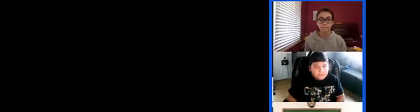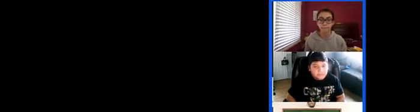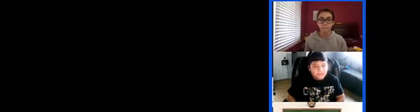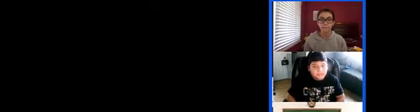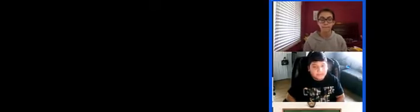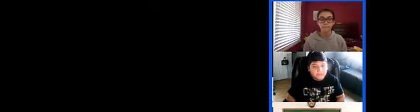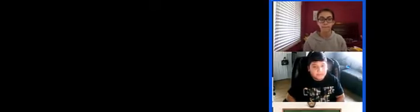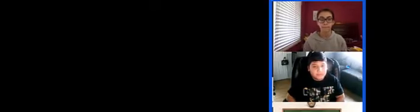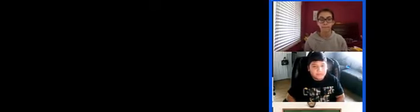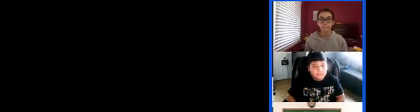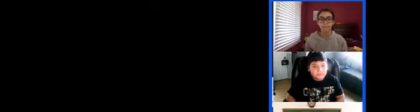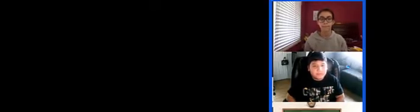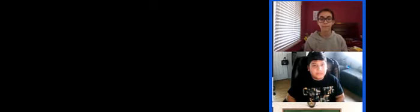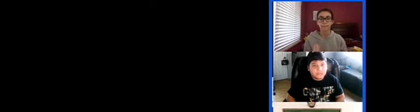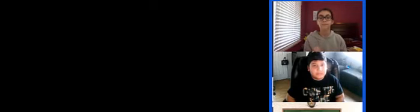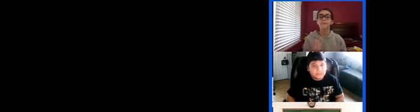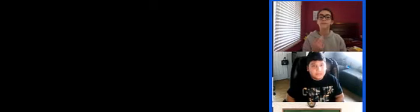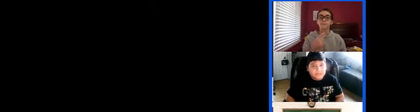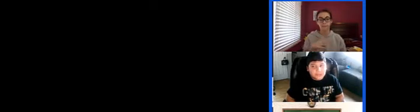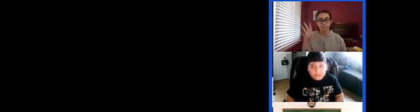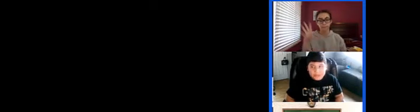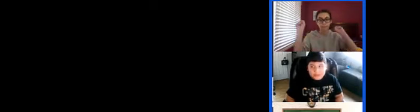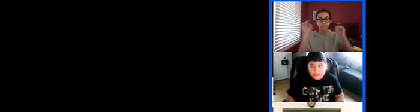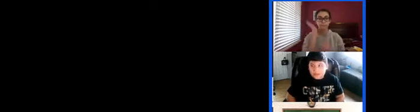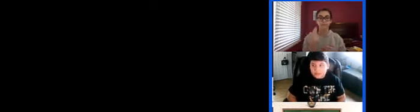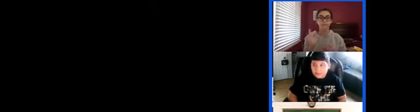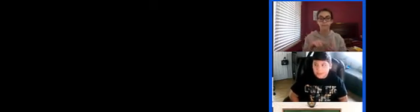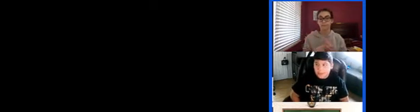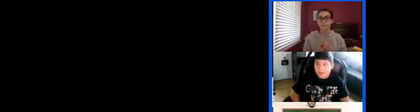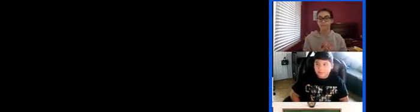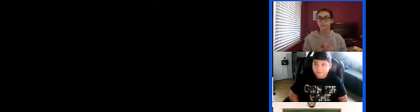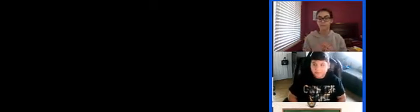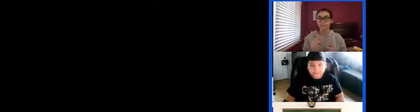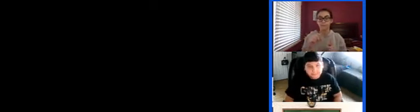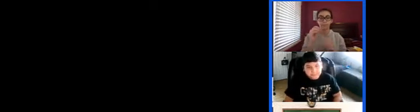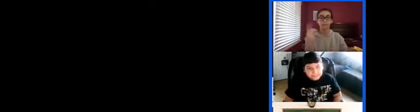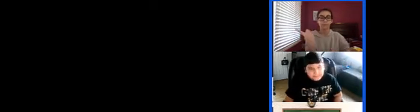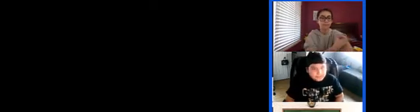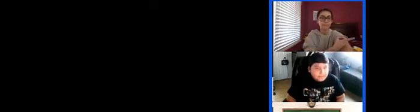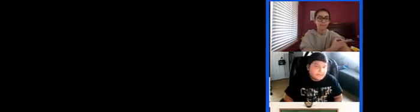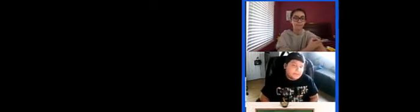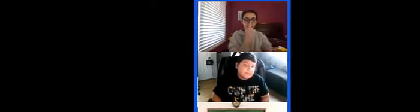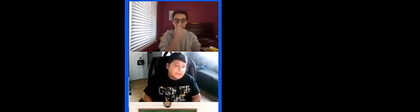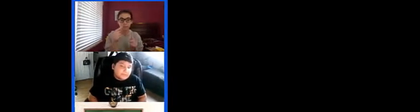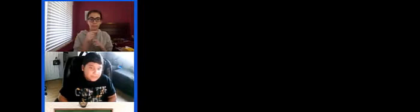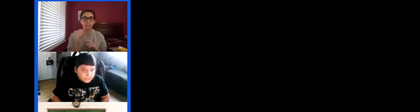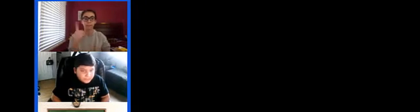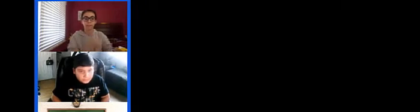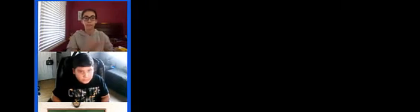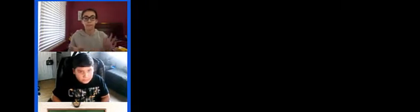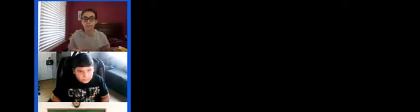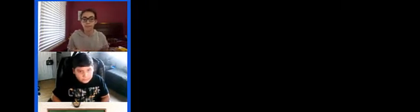and now our president will begin word of the day the word of the day is